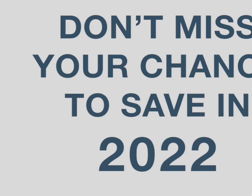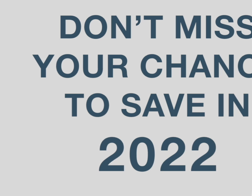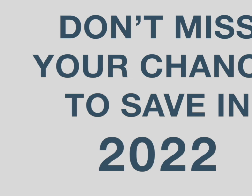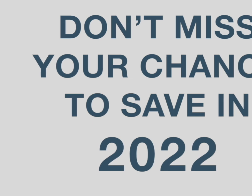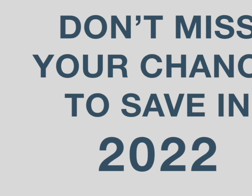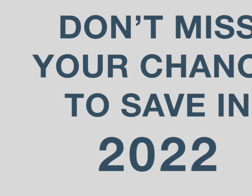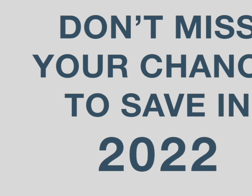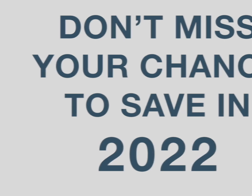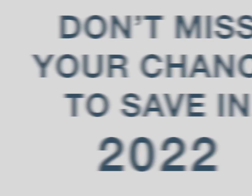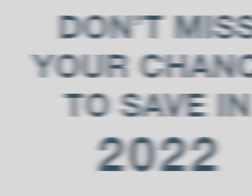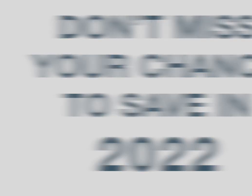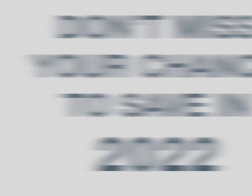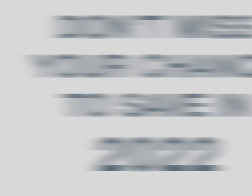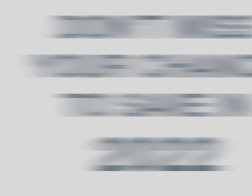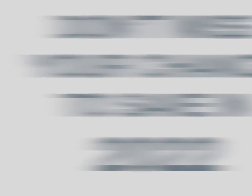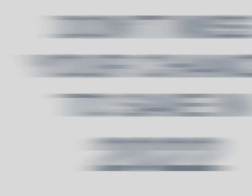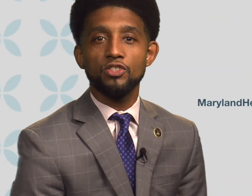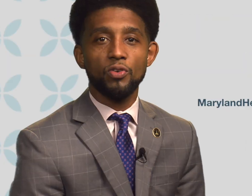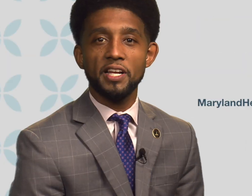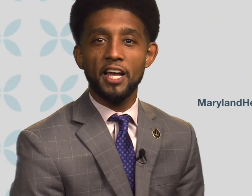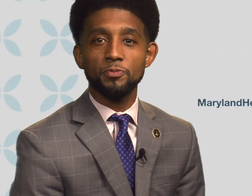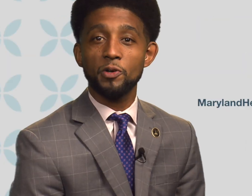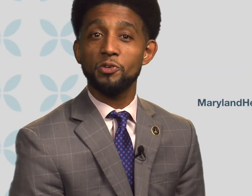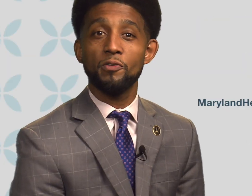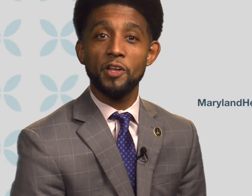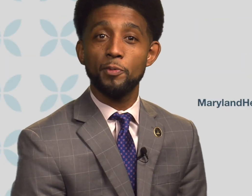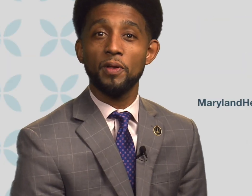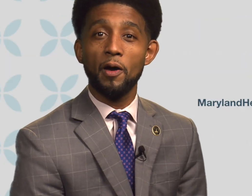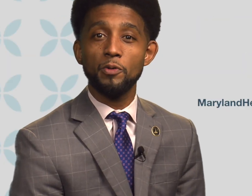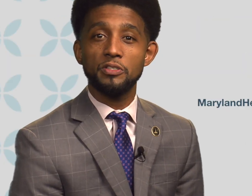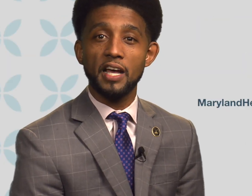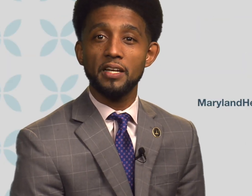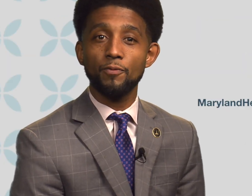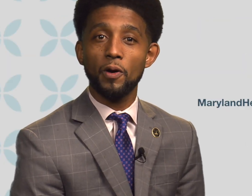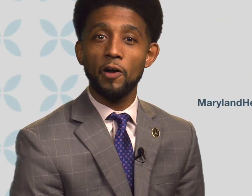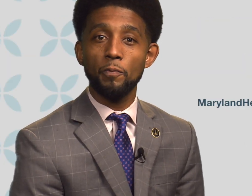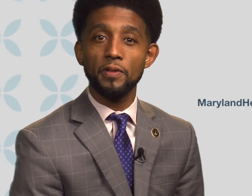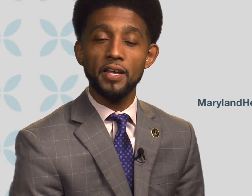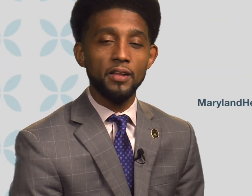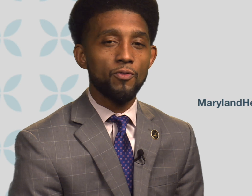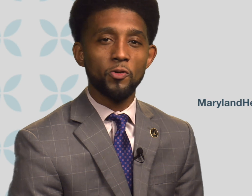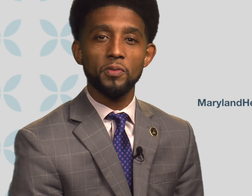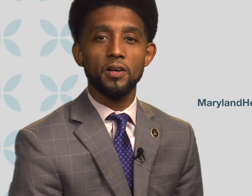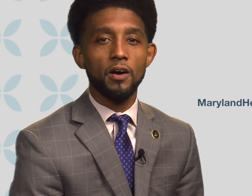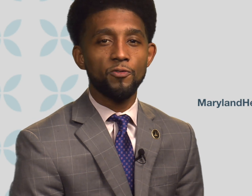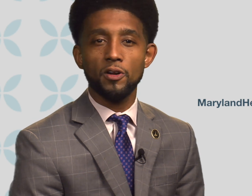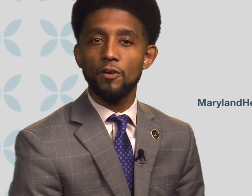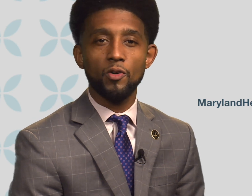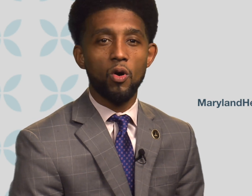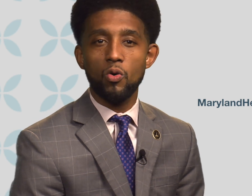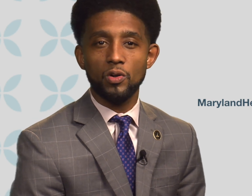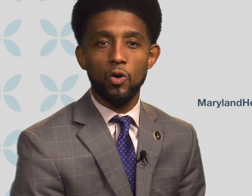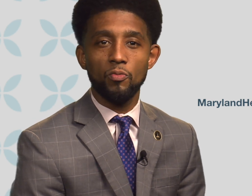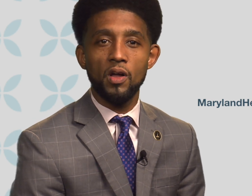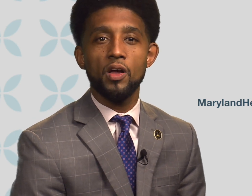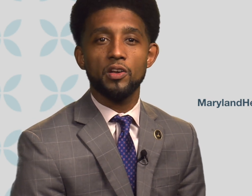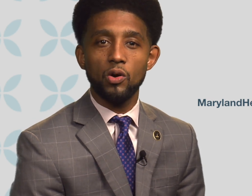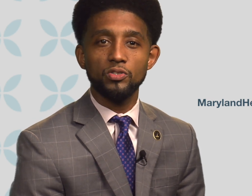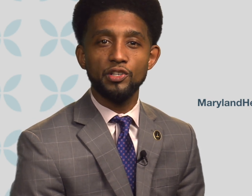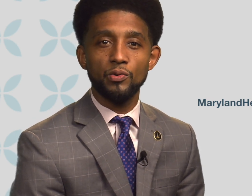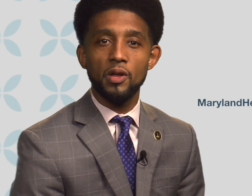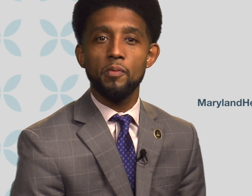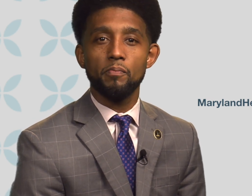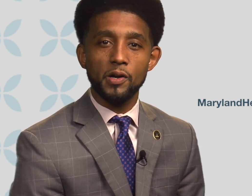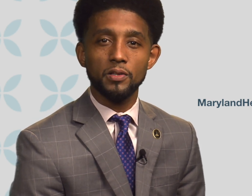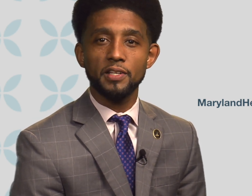Don't miss your chance to save in 2022. Trained experts are available to help you sign up for a health plan from the comfort of your own home.